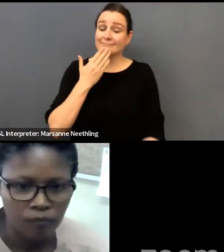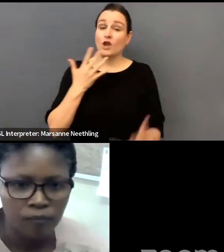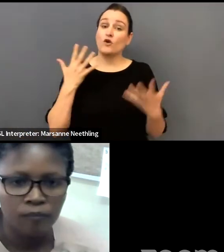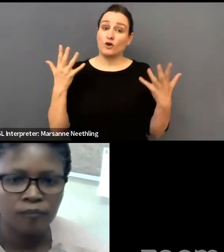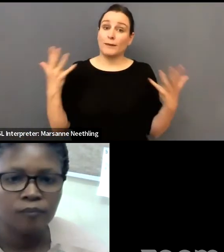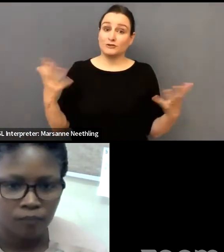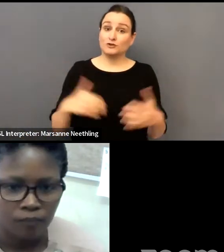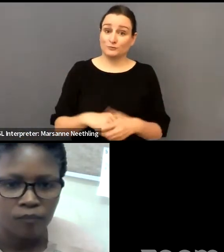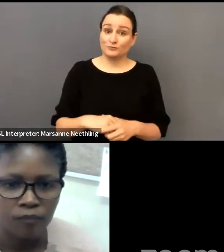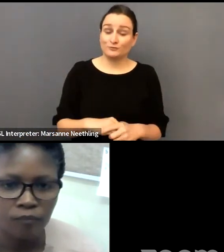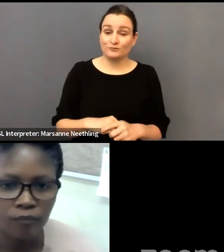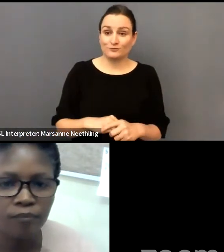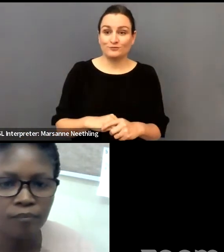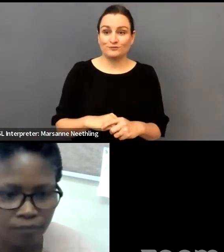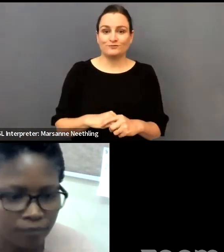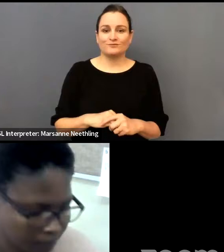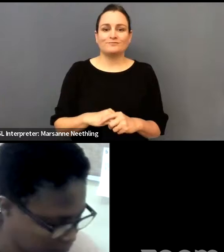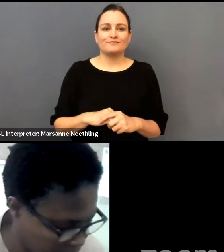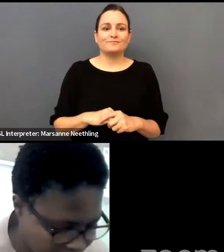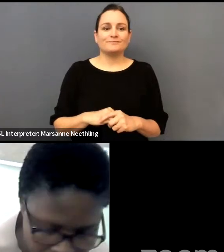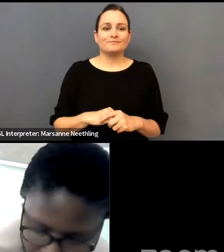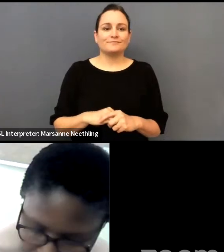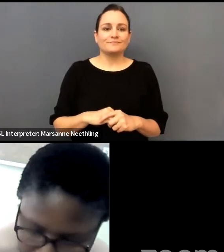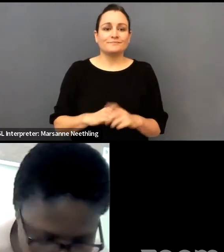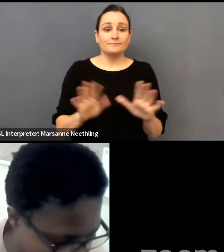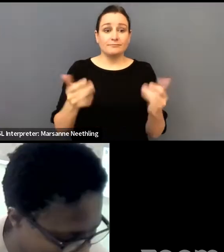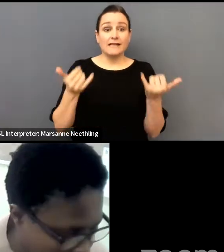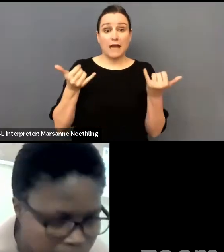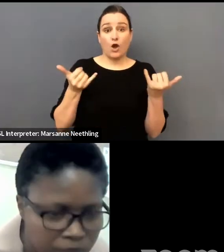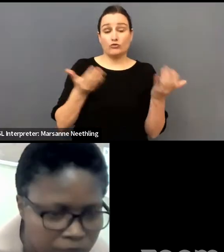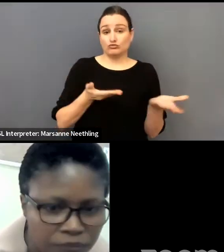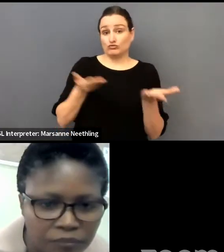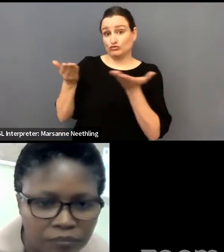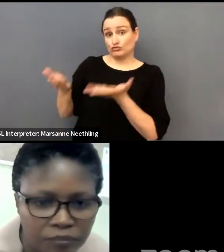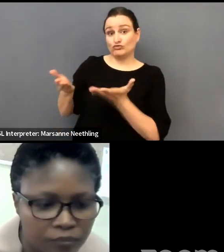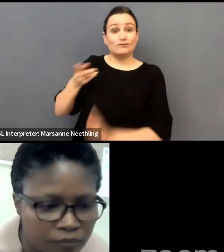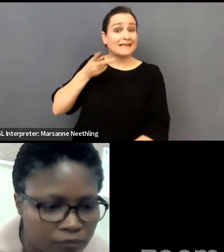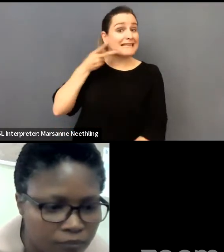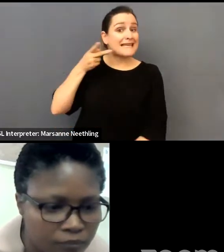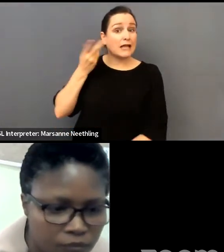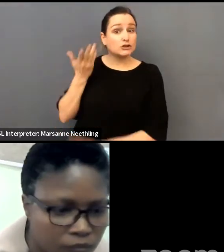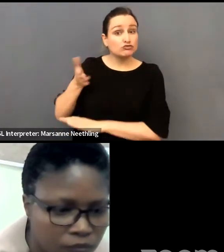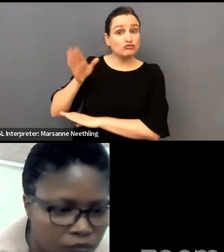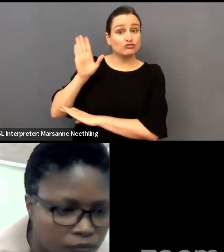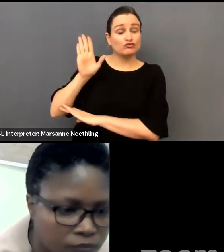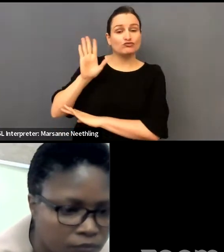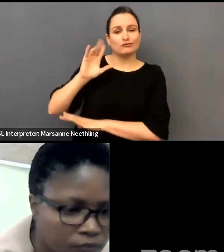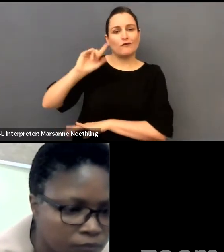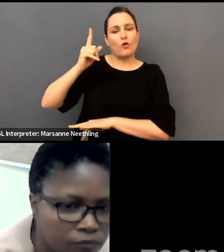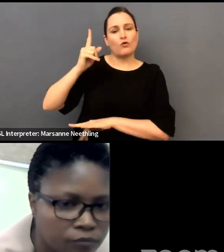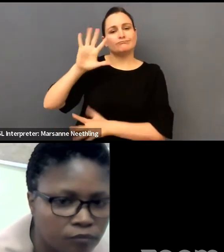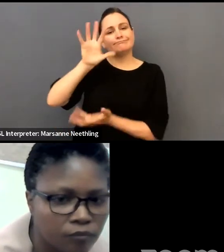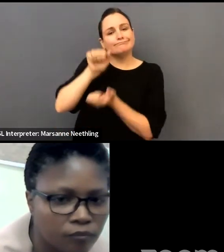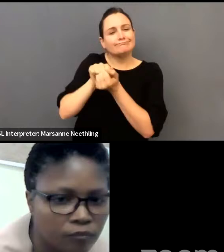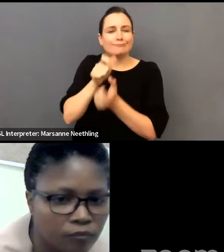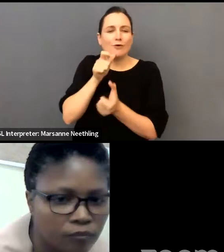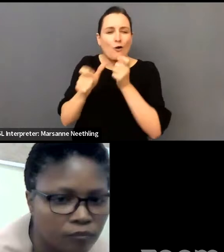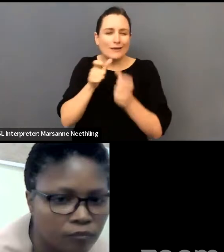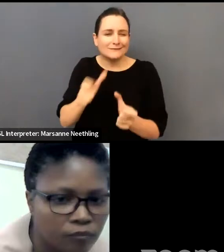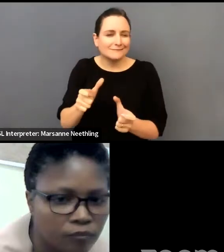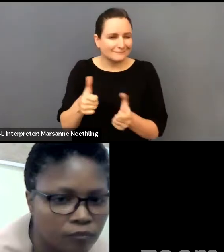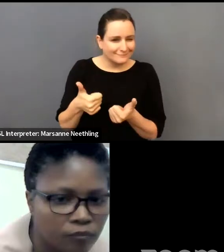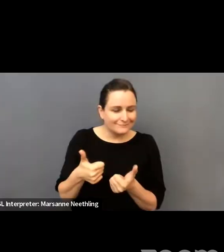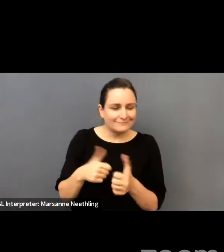Now, just want to give Dr. Kate Huddleston the opportunity to make some closing remarks. And thereafter,